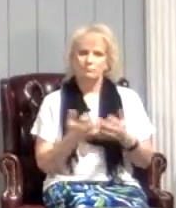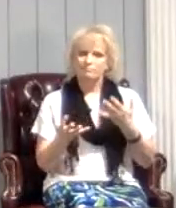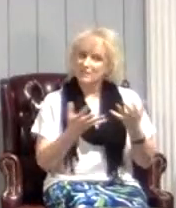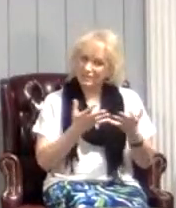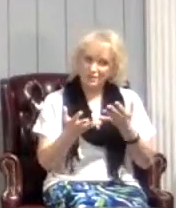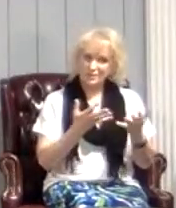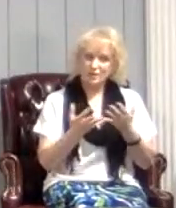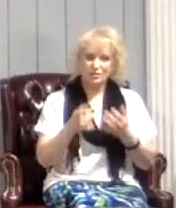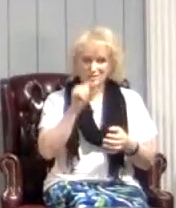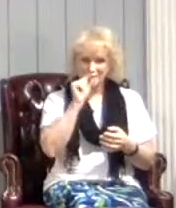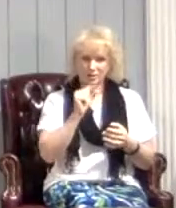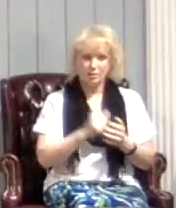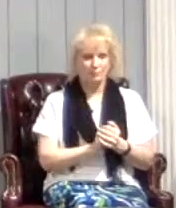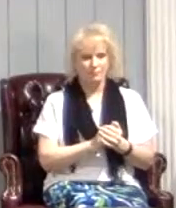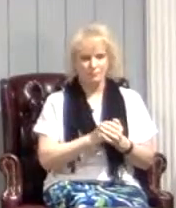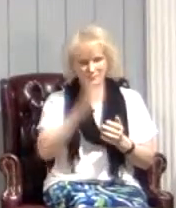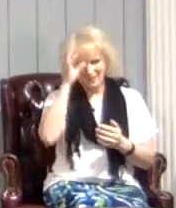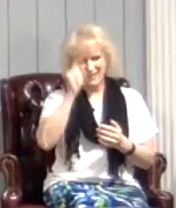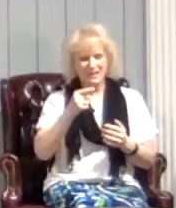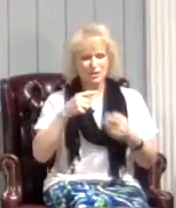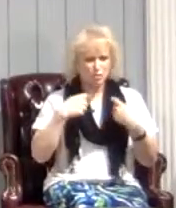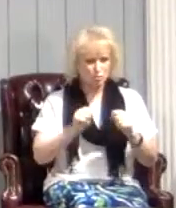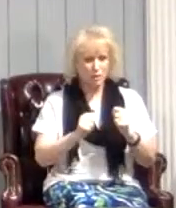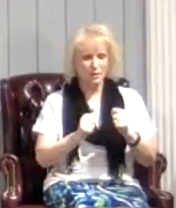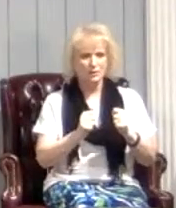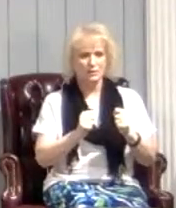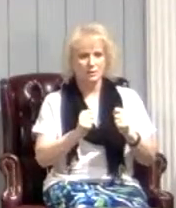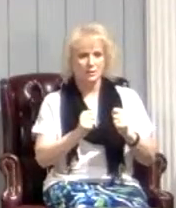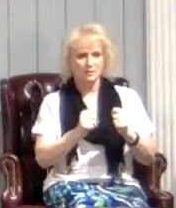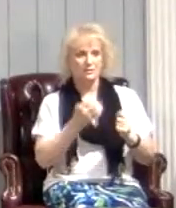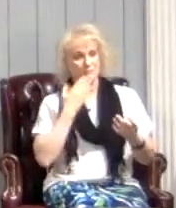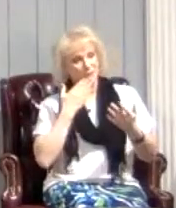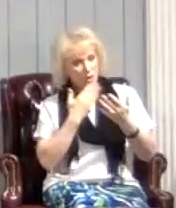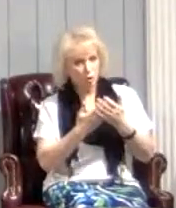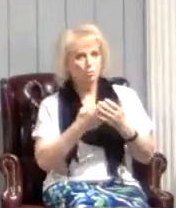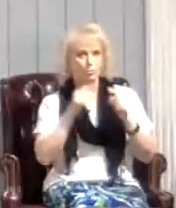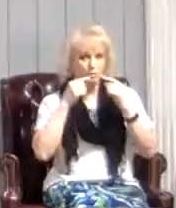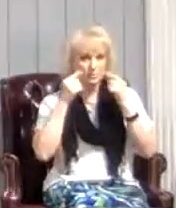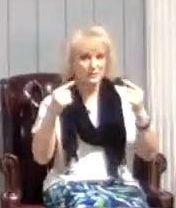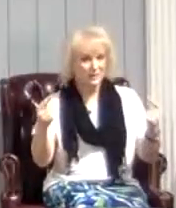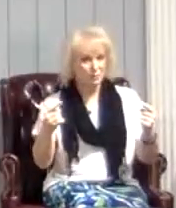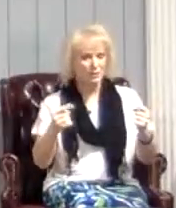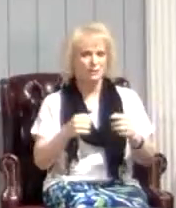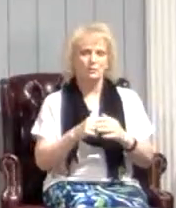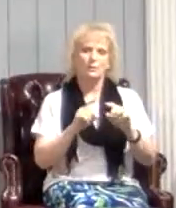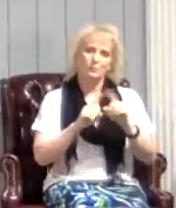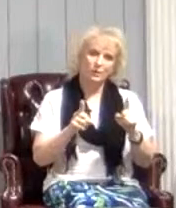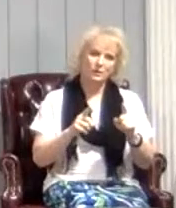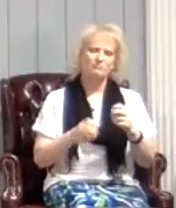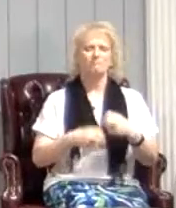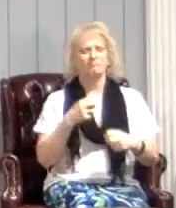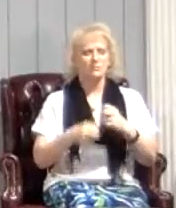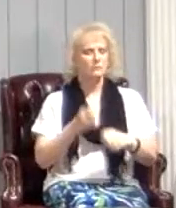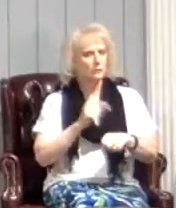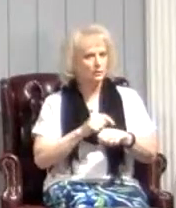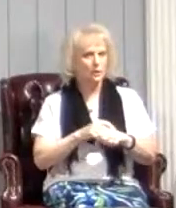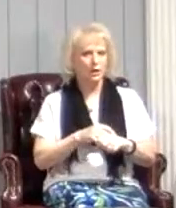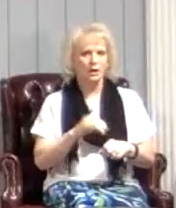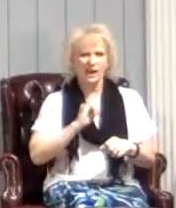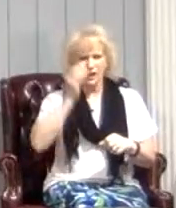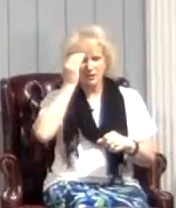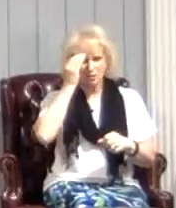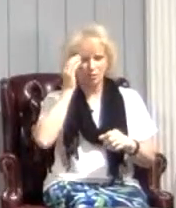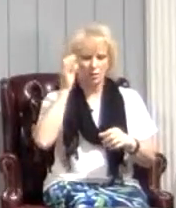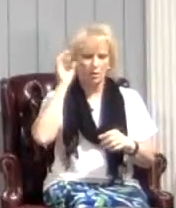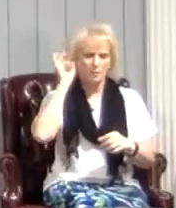there's a little bit of, he's trying to find, make as positive as he can possibly make the thing, but it's a difficult time. I know pastors are